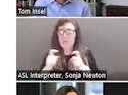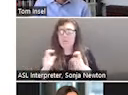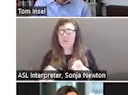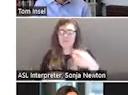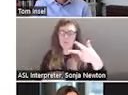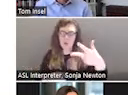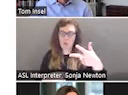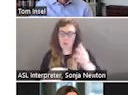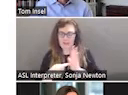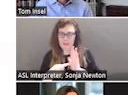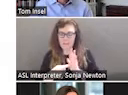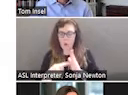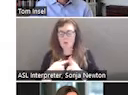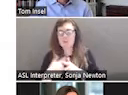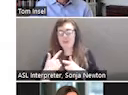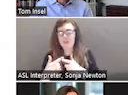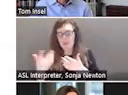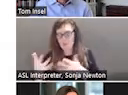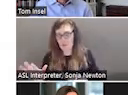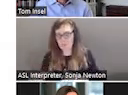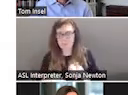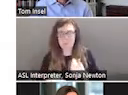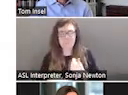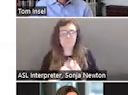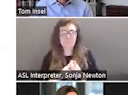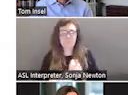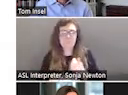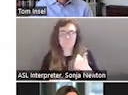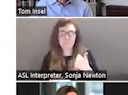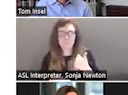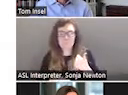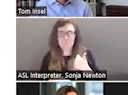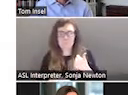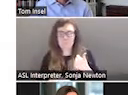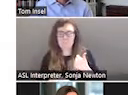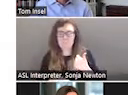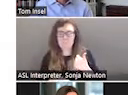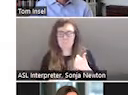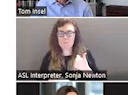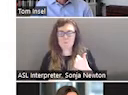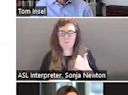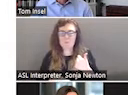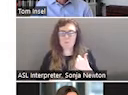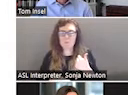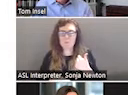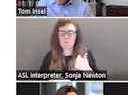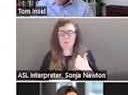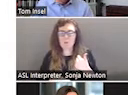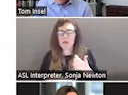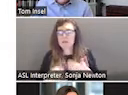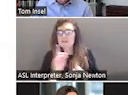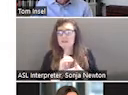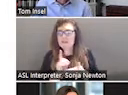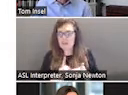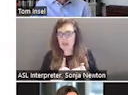going to finish up. First is this one. It's about design. It's about when I first